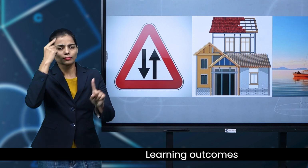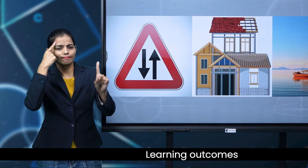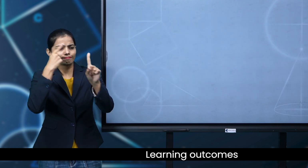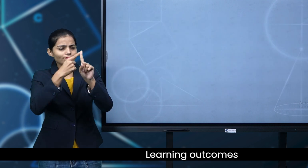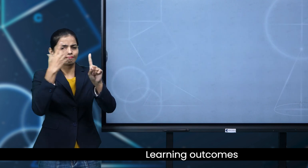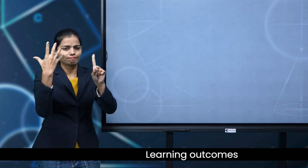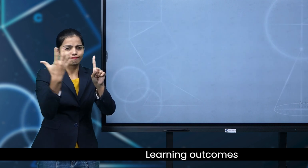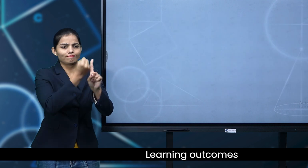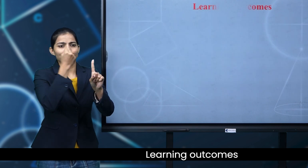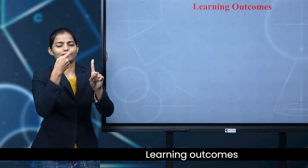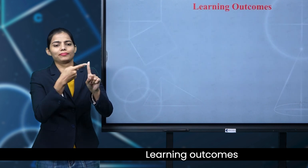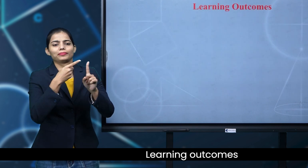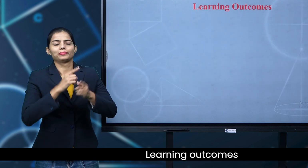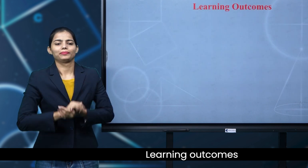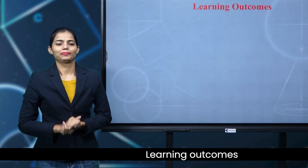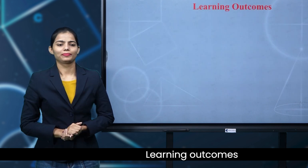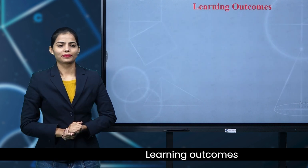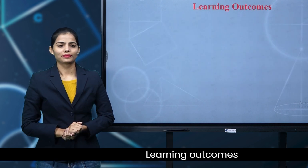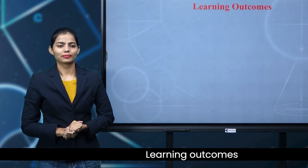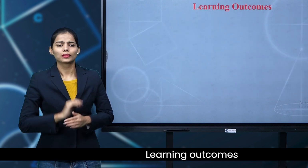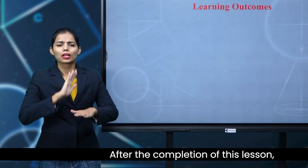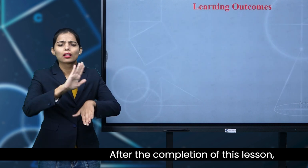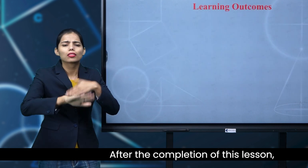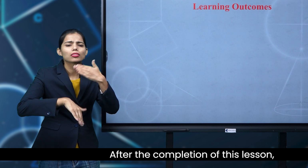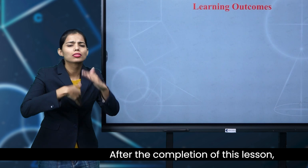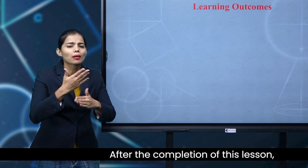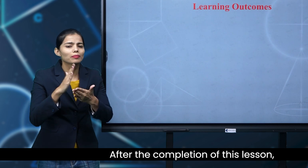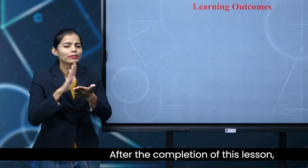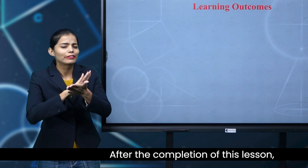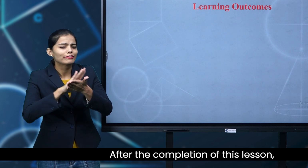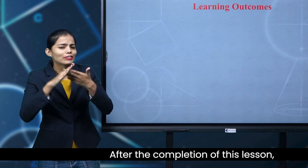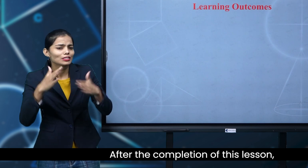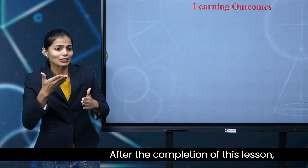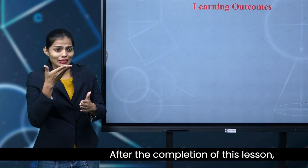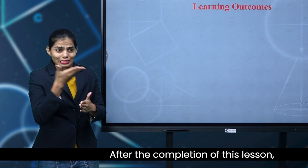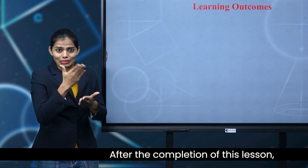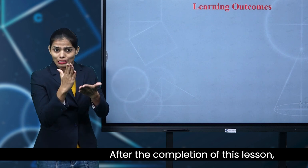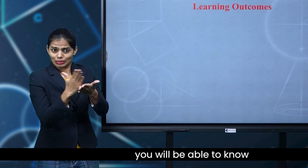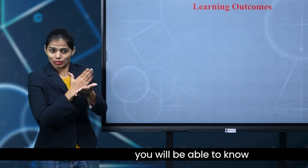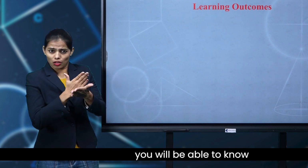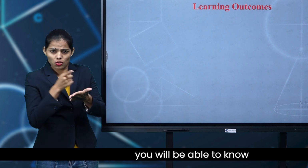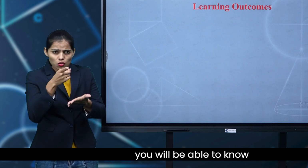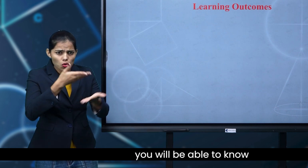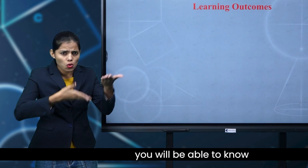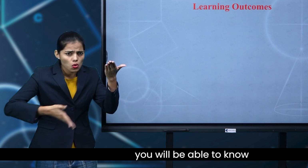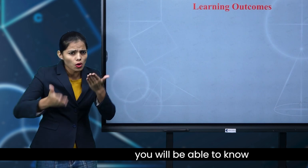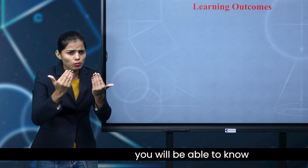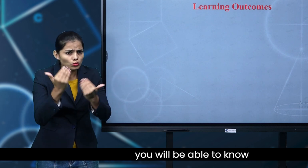Learning outcomes. After the completion of this lesson, you will be able to